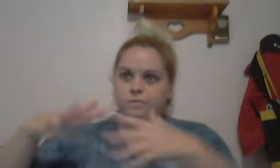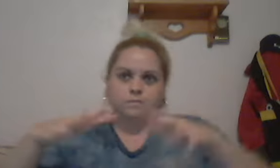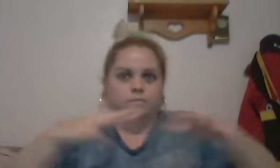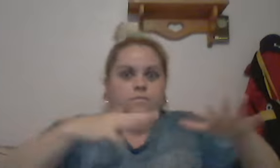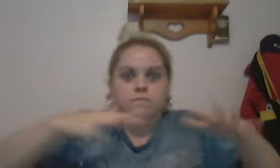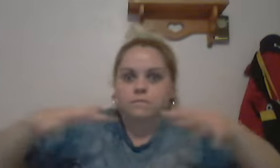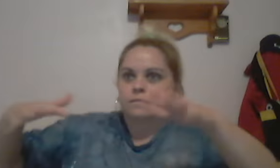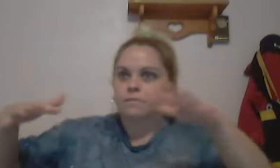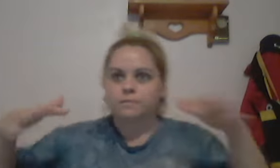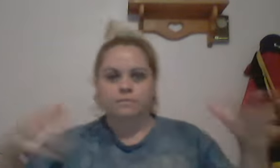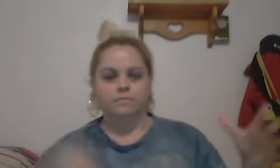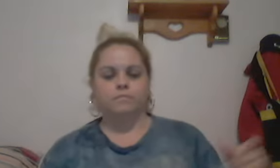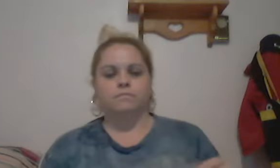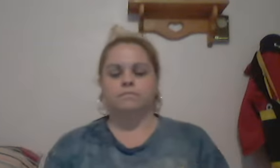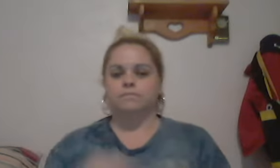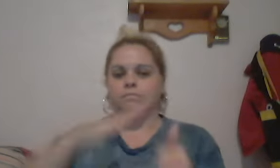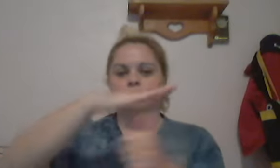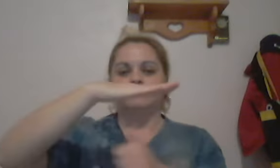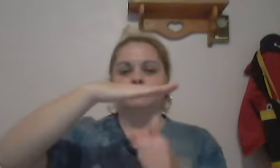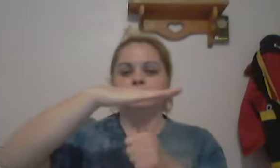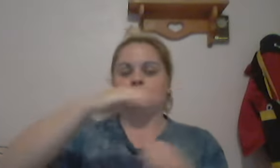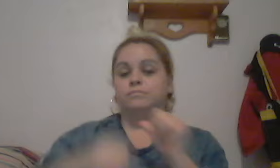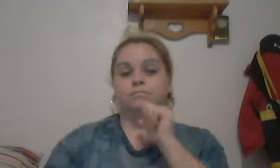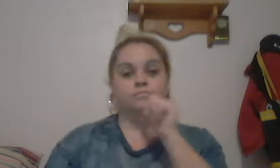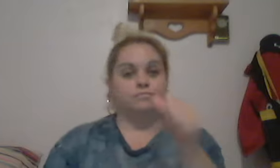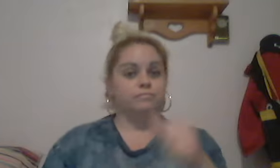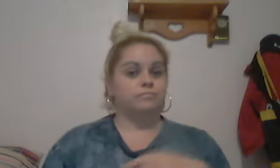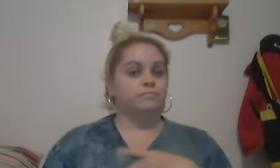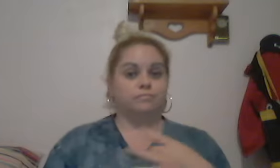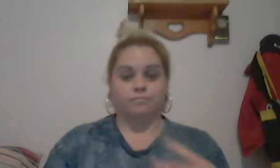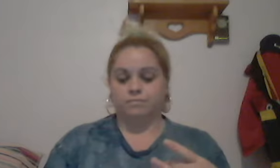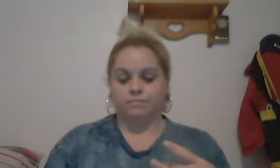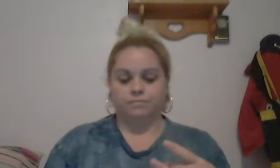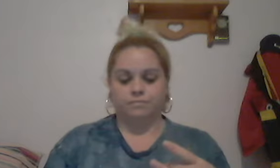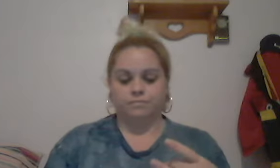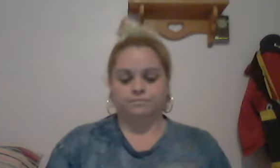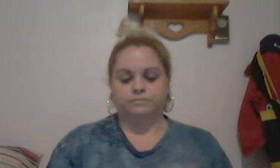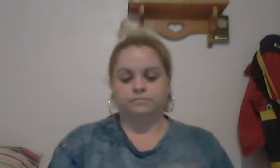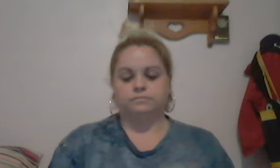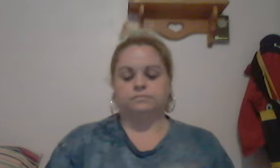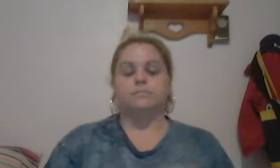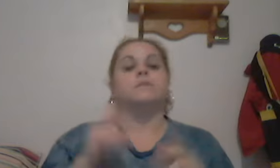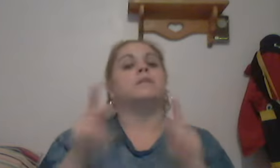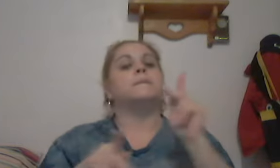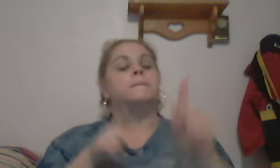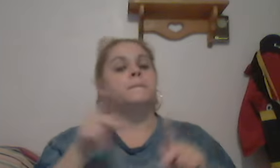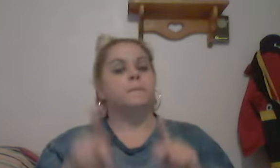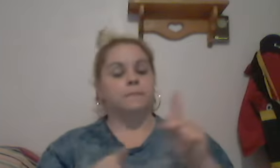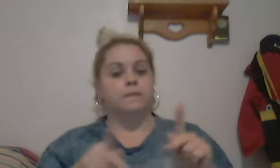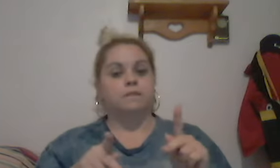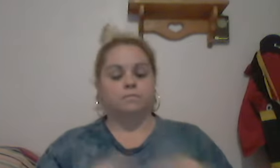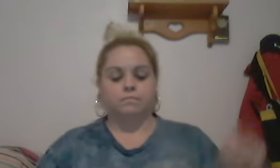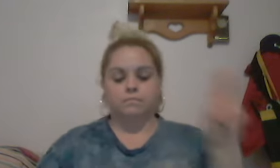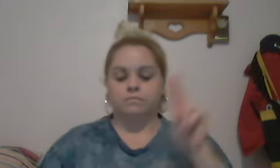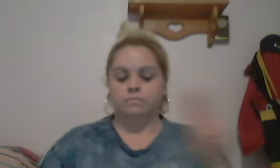typed at the end of the thought, it meant that you still had the floor. During the conversation, if you had to look